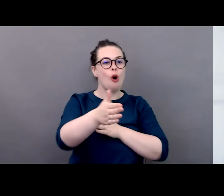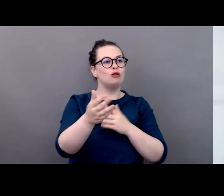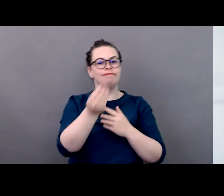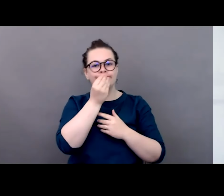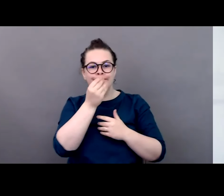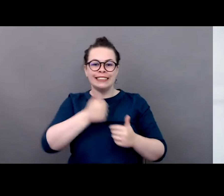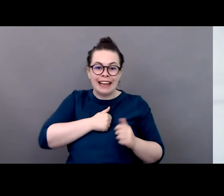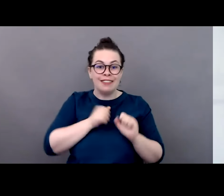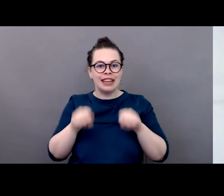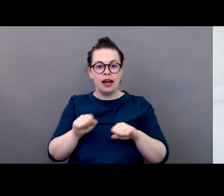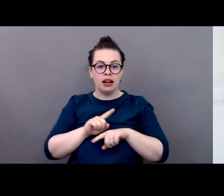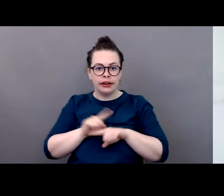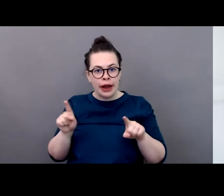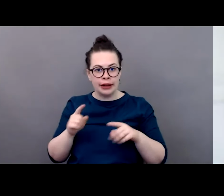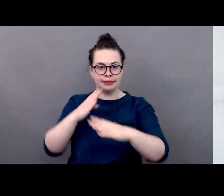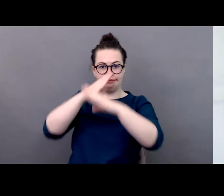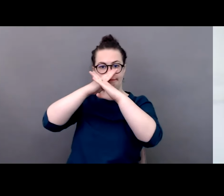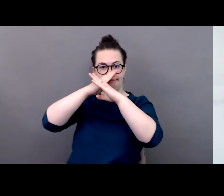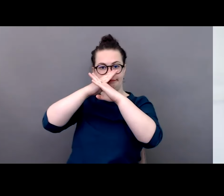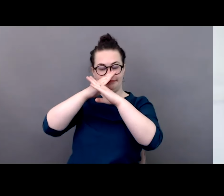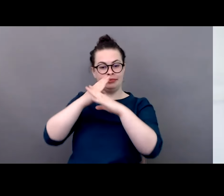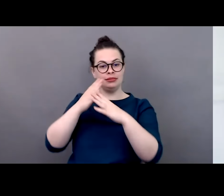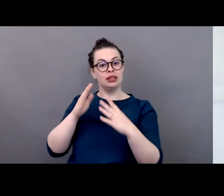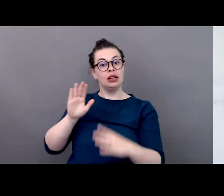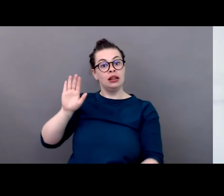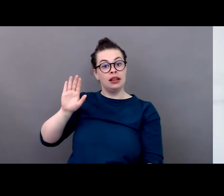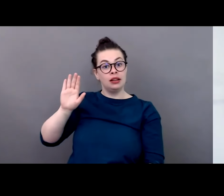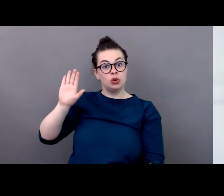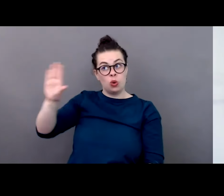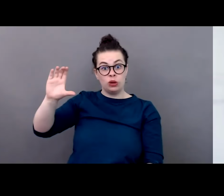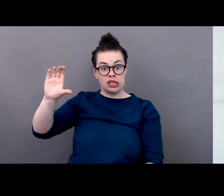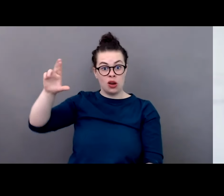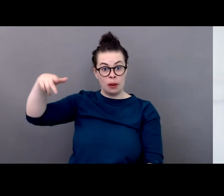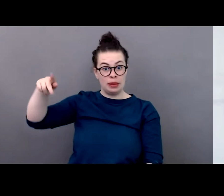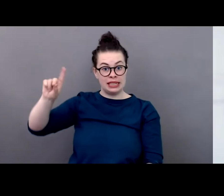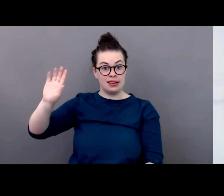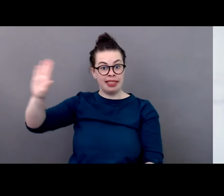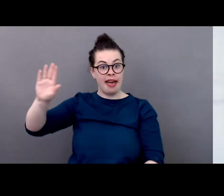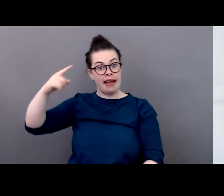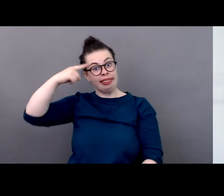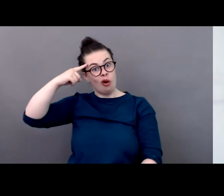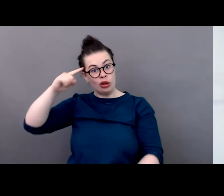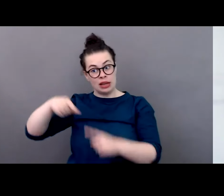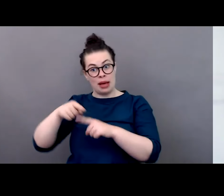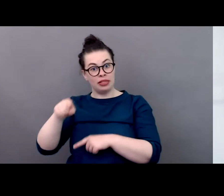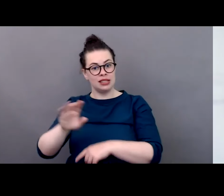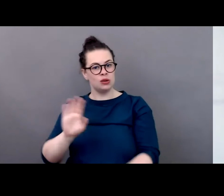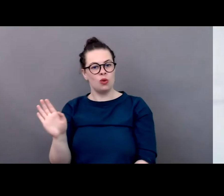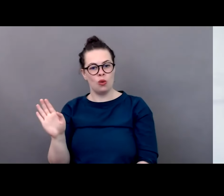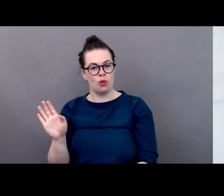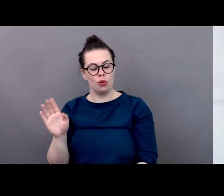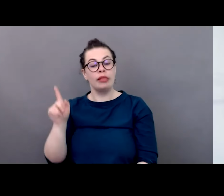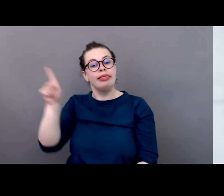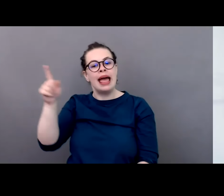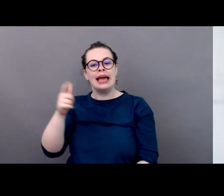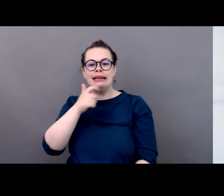not really a central part of the court's analysis. The CRPD committee's analysis. The committee, of course, tried to